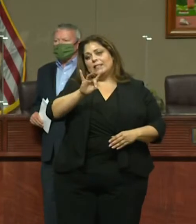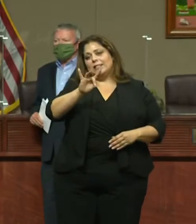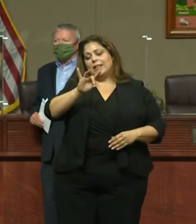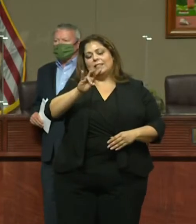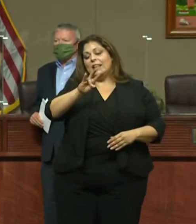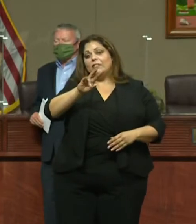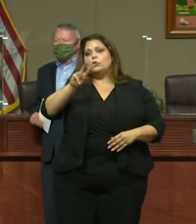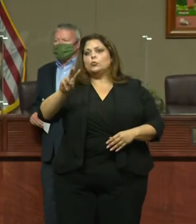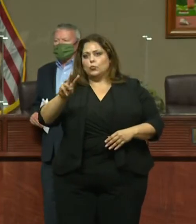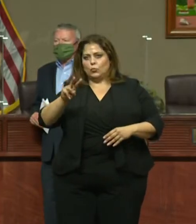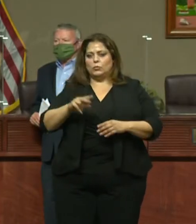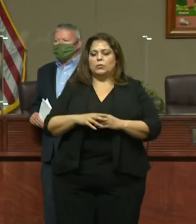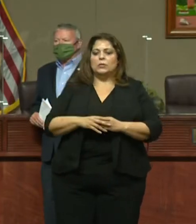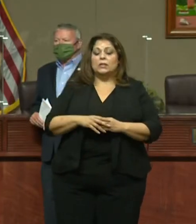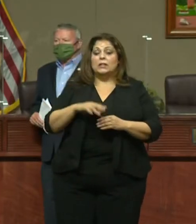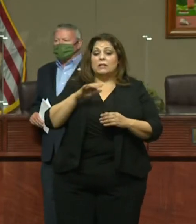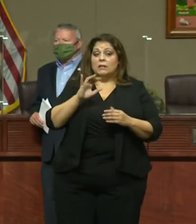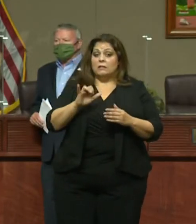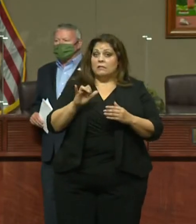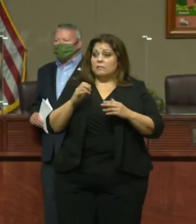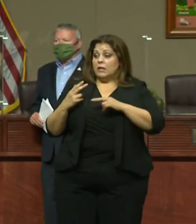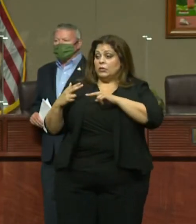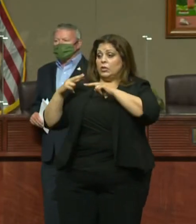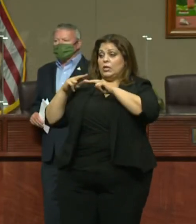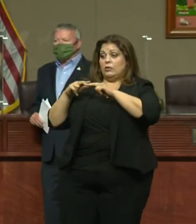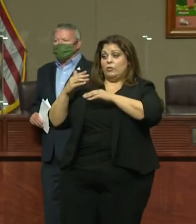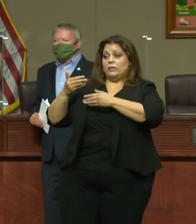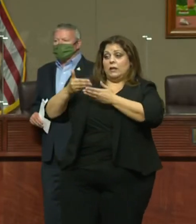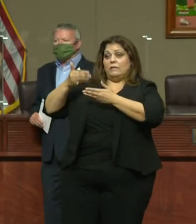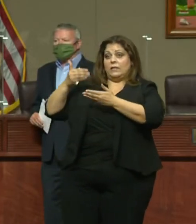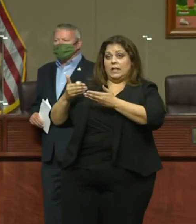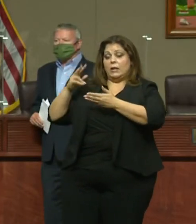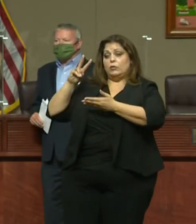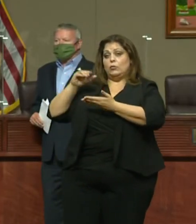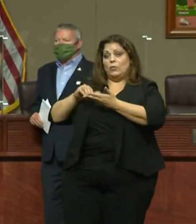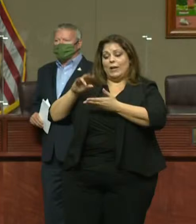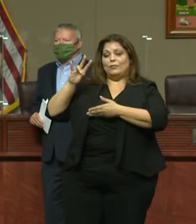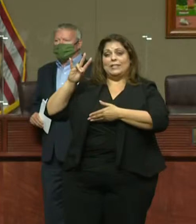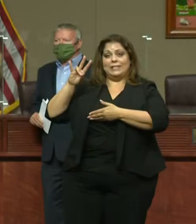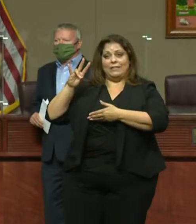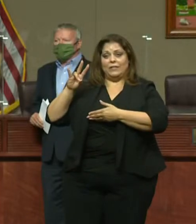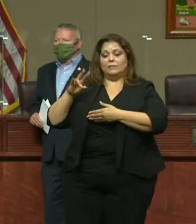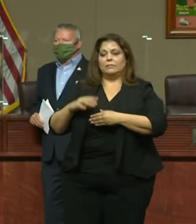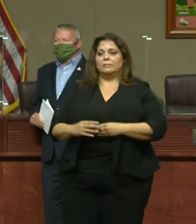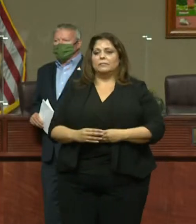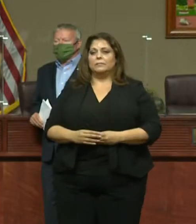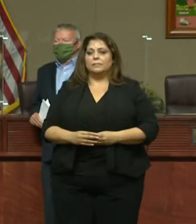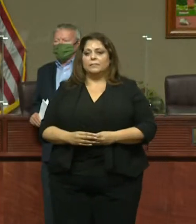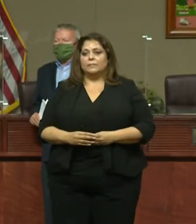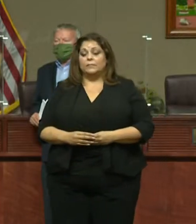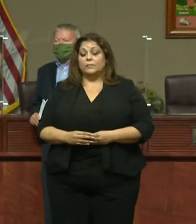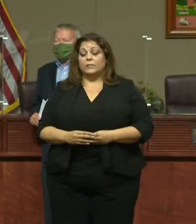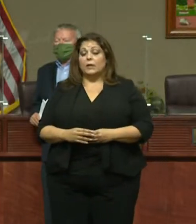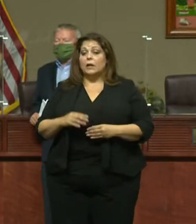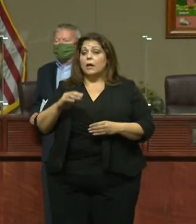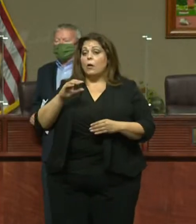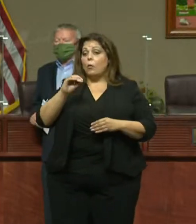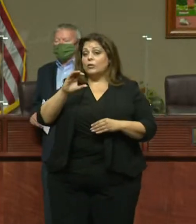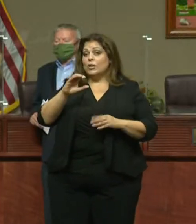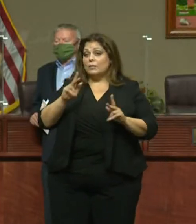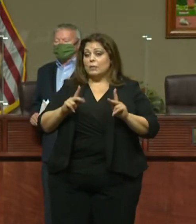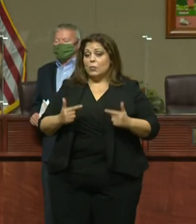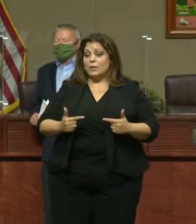983,772, and that's an increase over the previous day of 2,007. Orange County residents